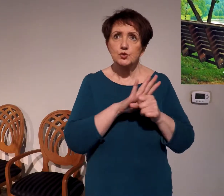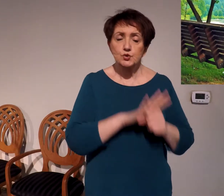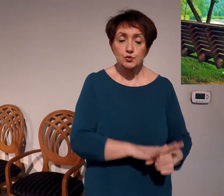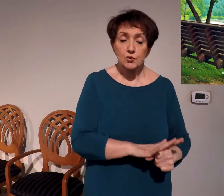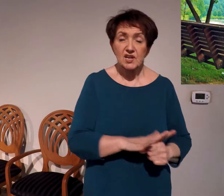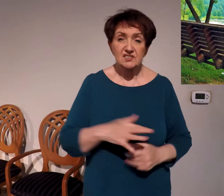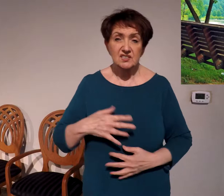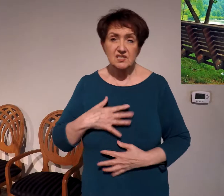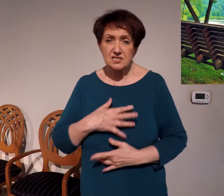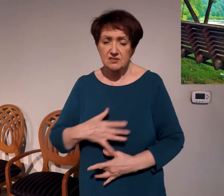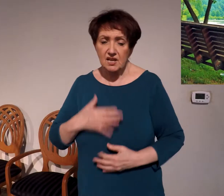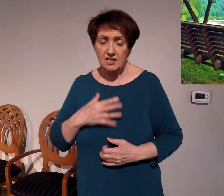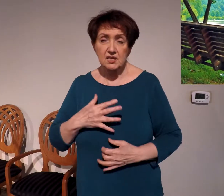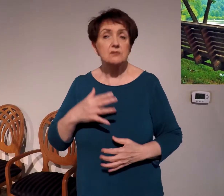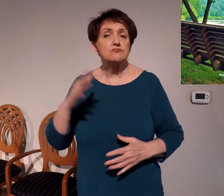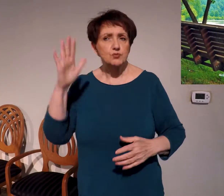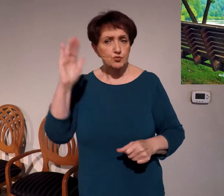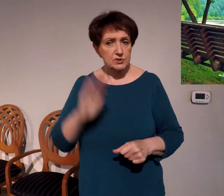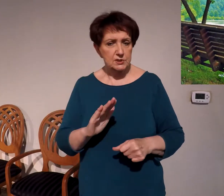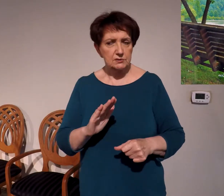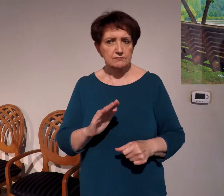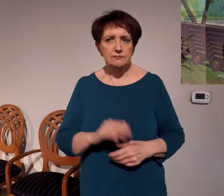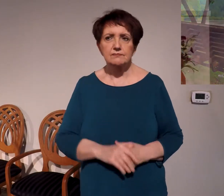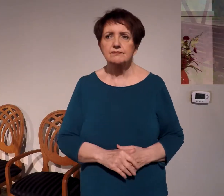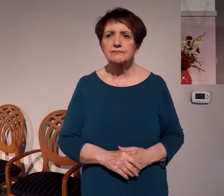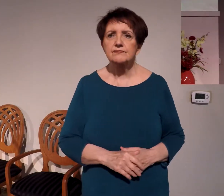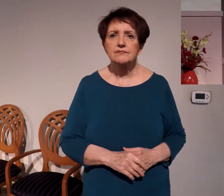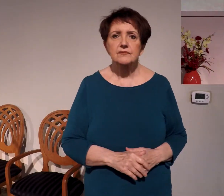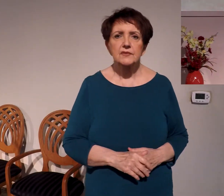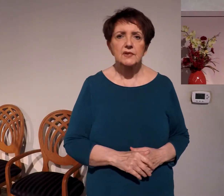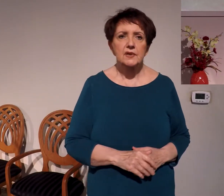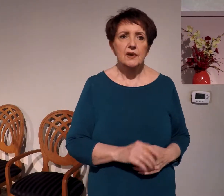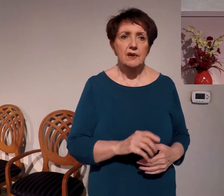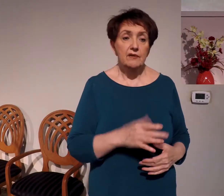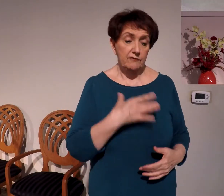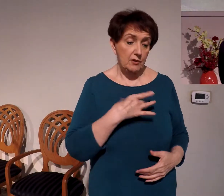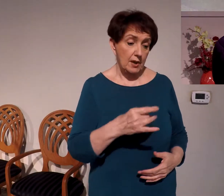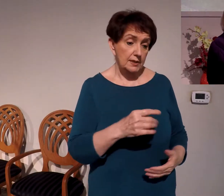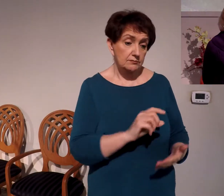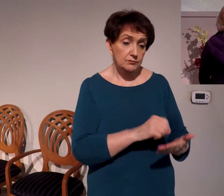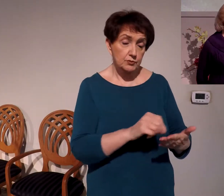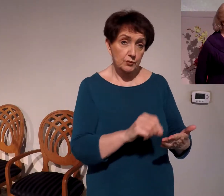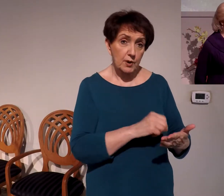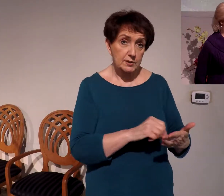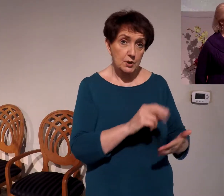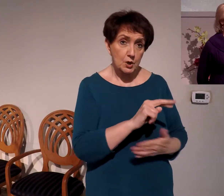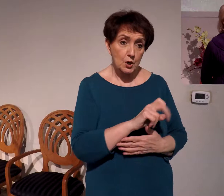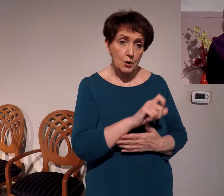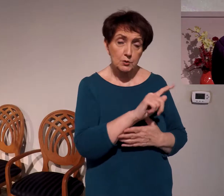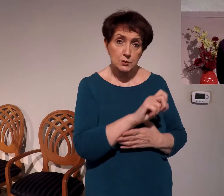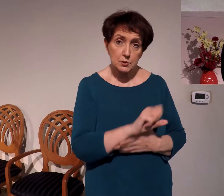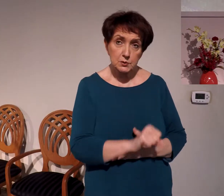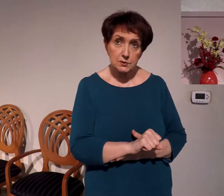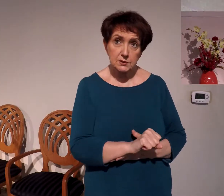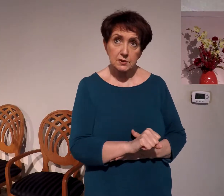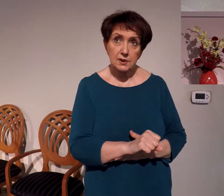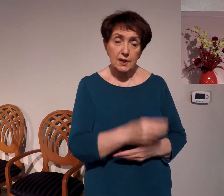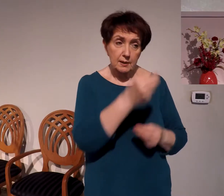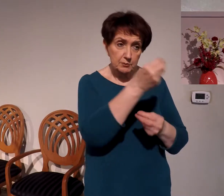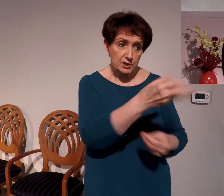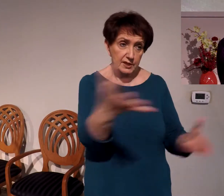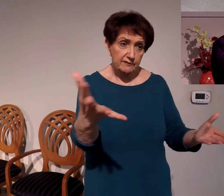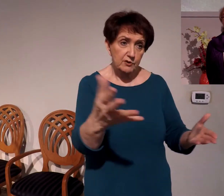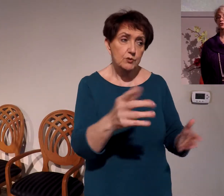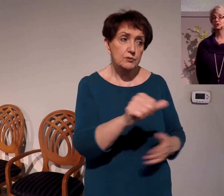anxiety. If you are a note taker, if you're watching this at home, you can get your notes taken out, because I'm going to give you